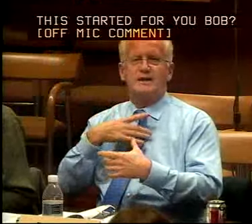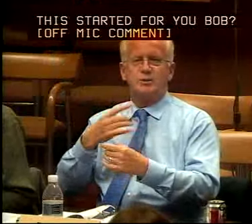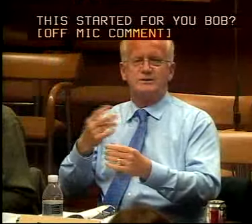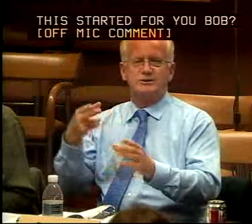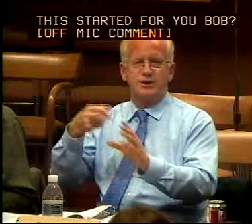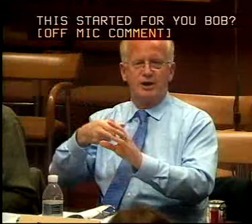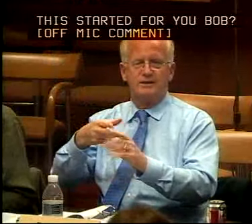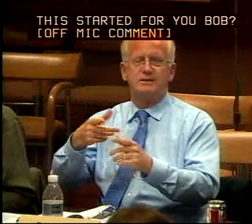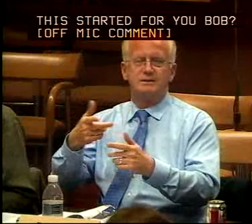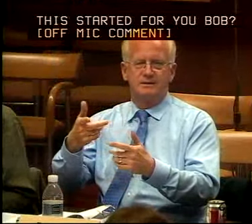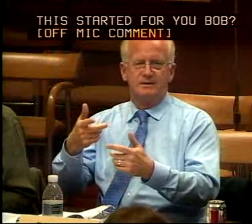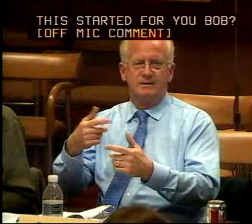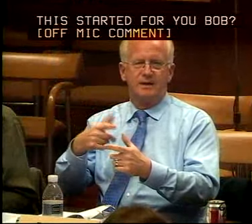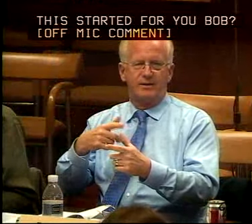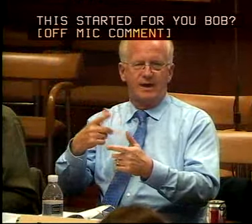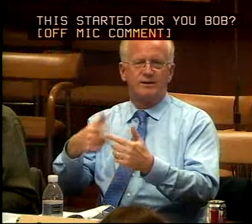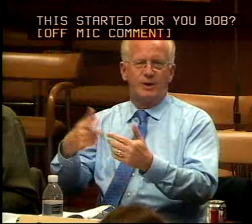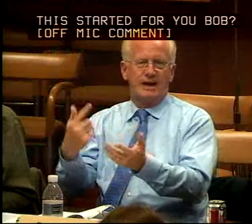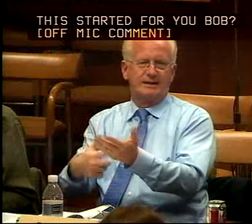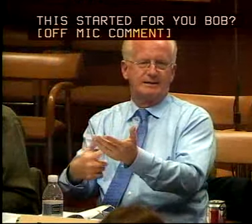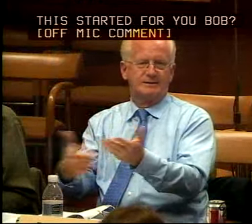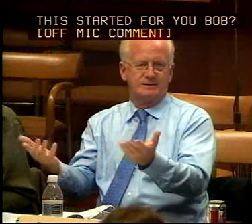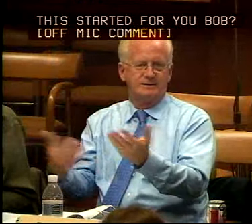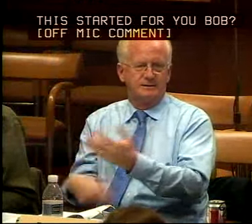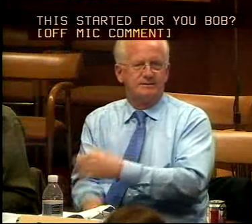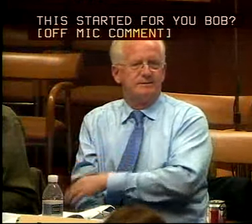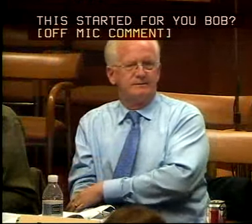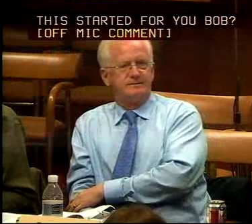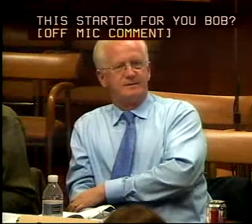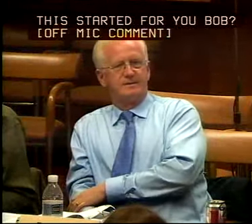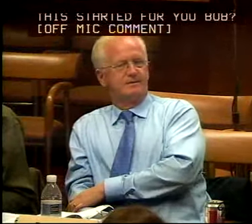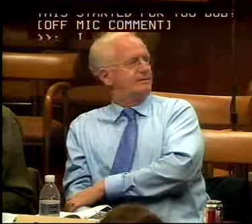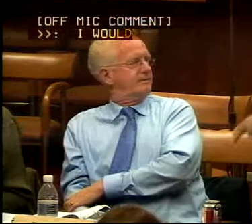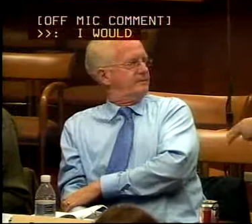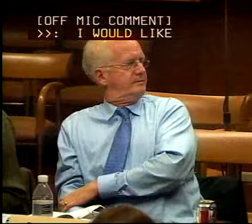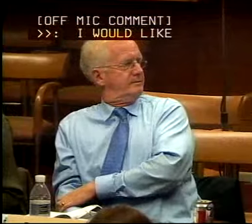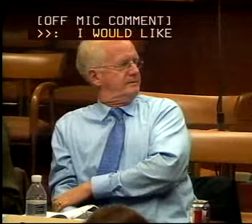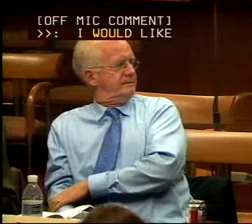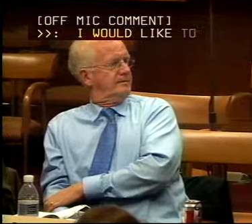I'd like to know who's interested in joining, and then I guess we can discuss a date.